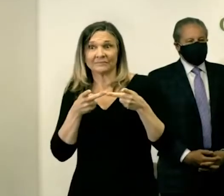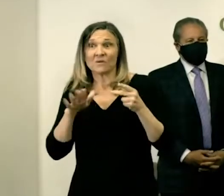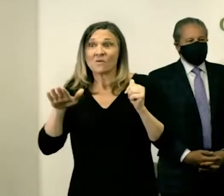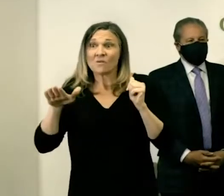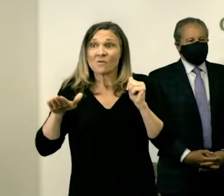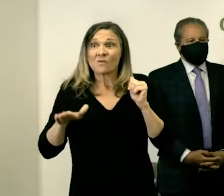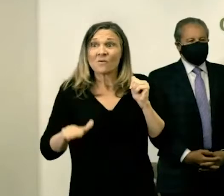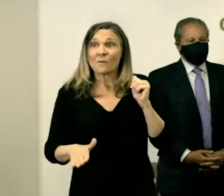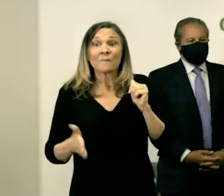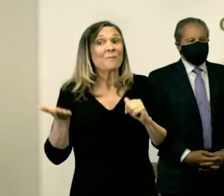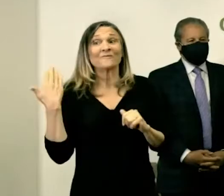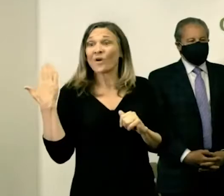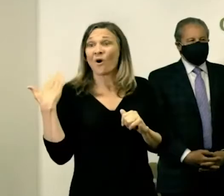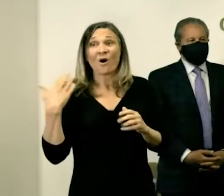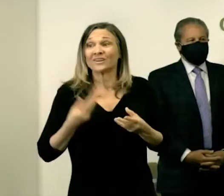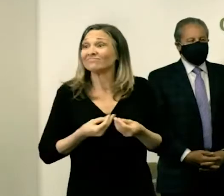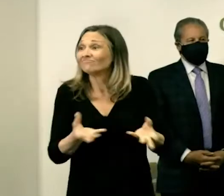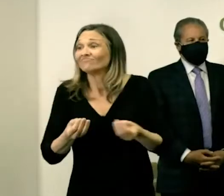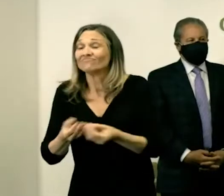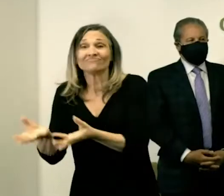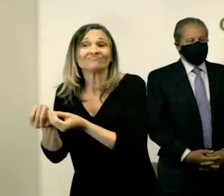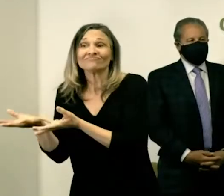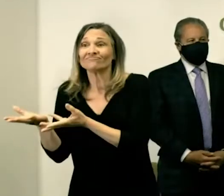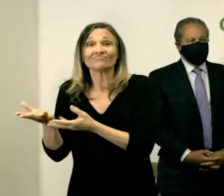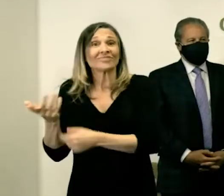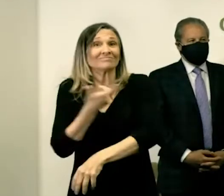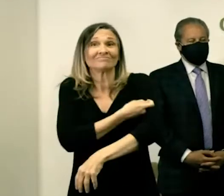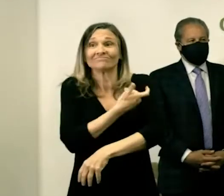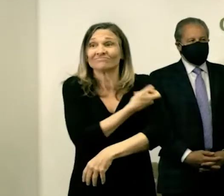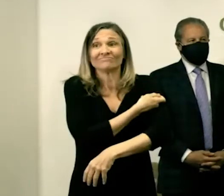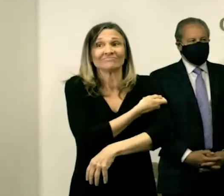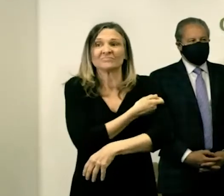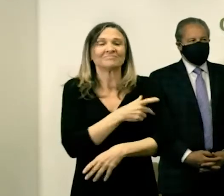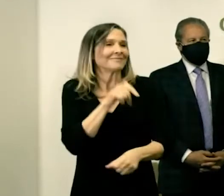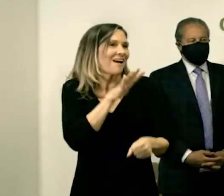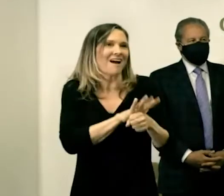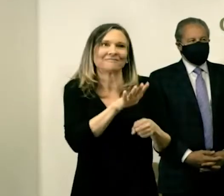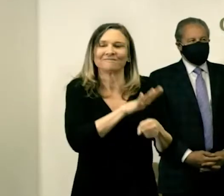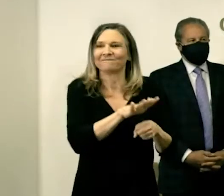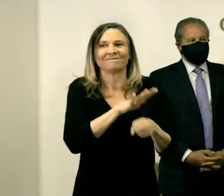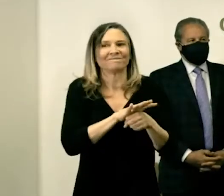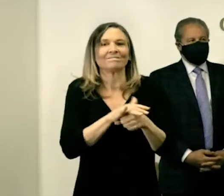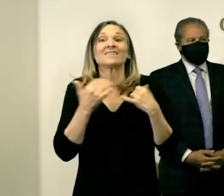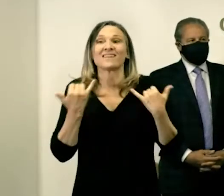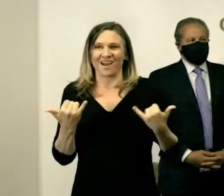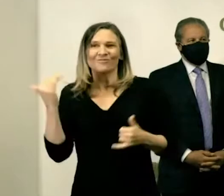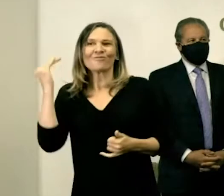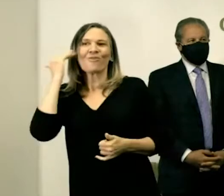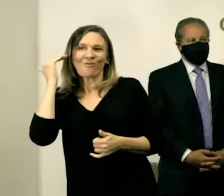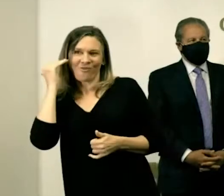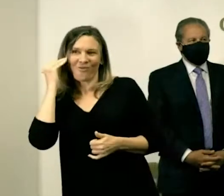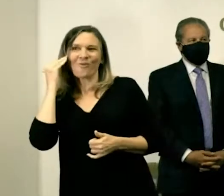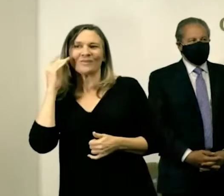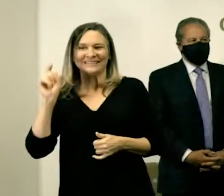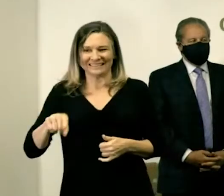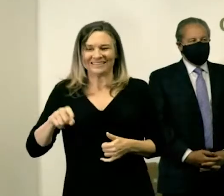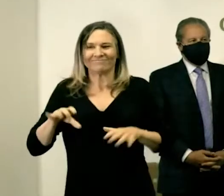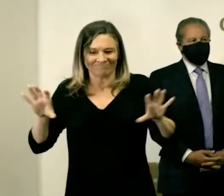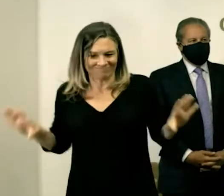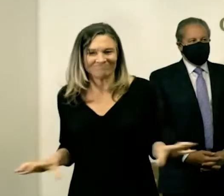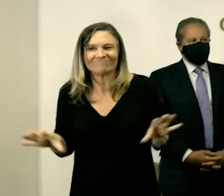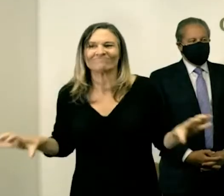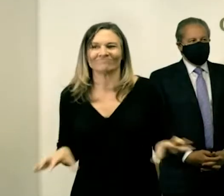of administered doses, but that's not enough. And we are mindful in an effort to do more, we've got to provide